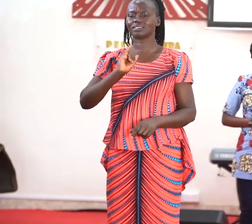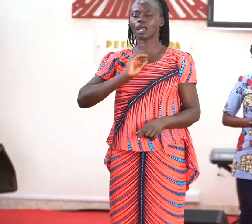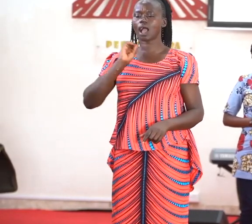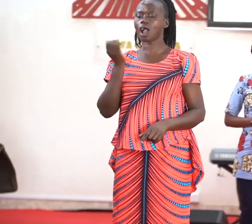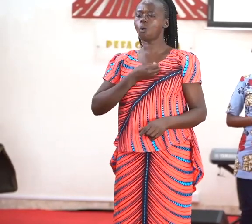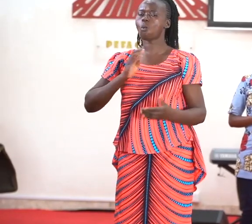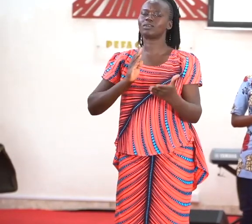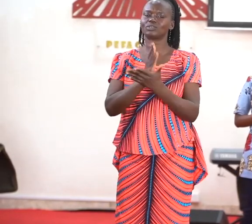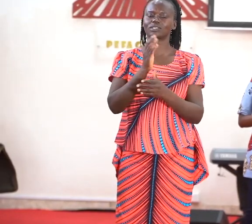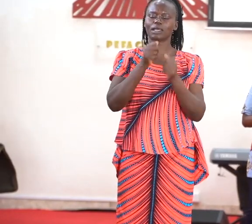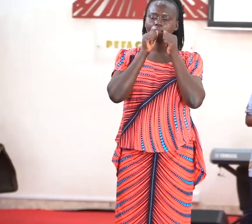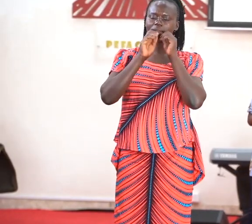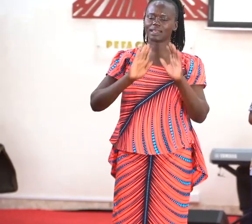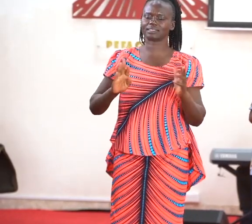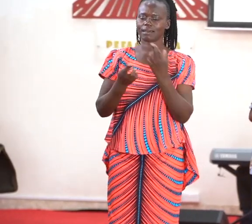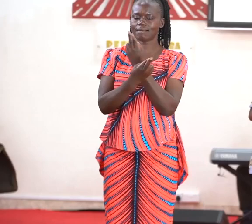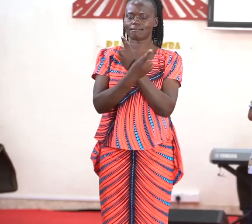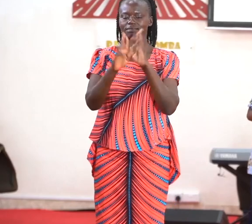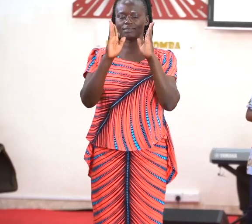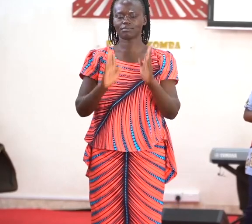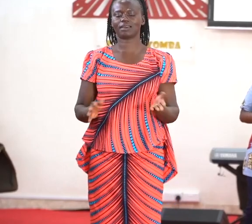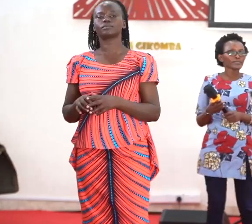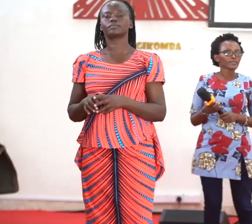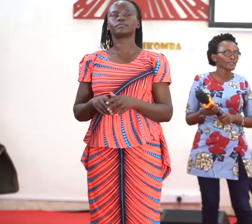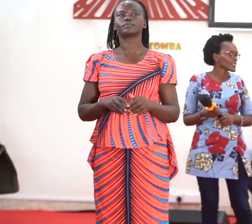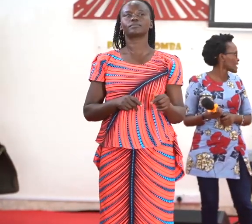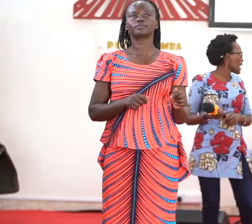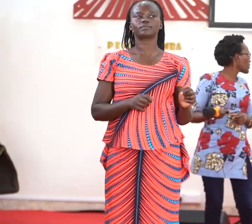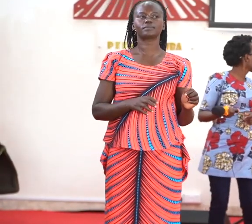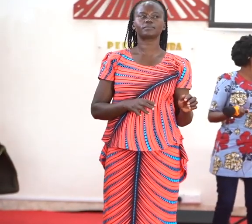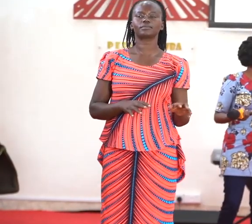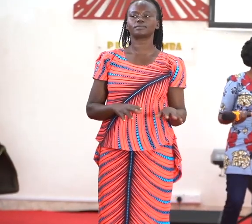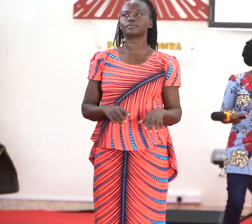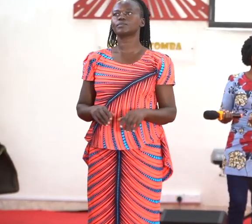Redeemer liveth forever. Amen.